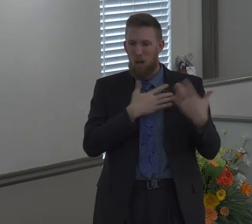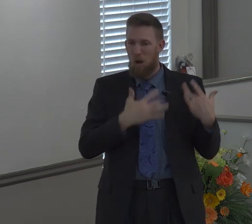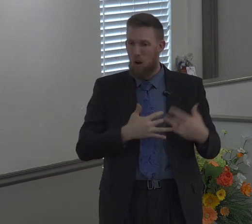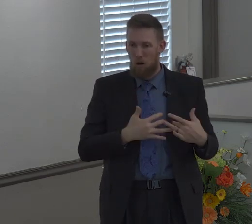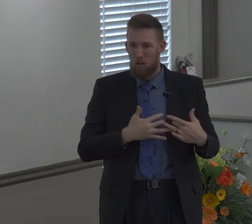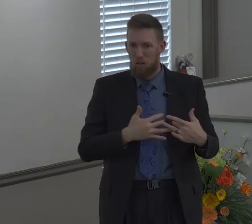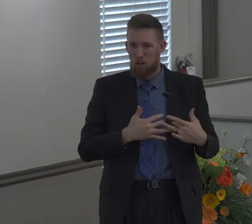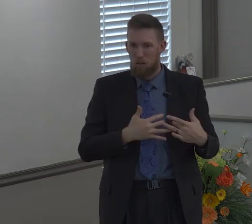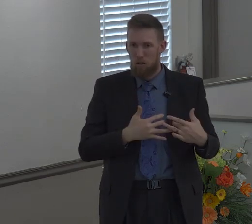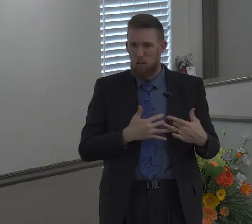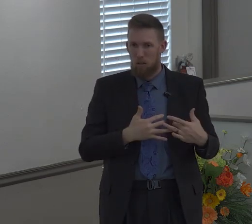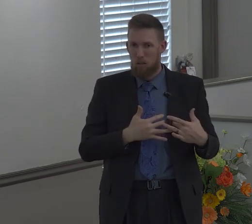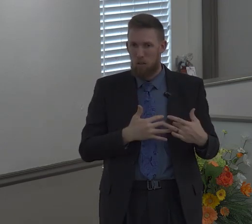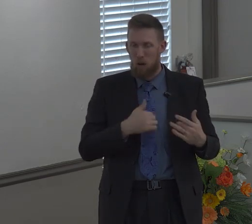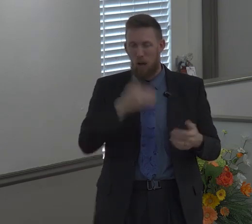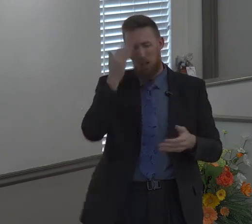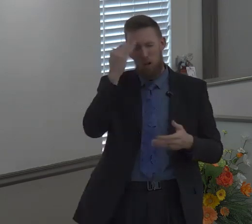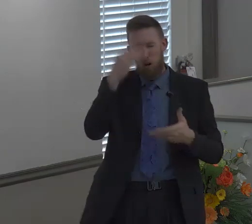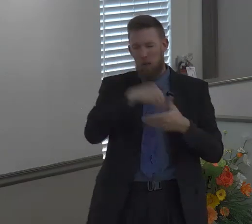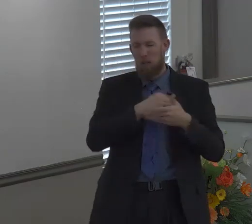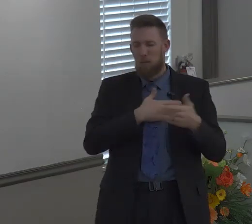Because your heart is not good.